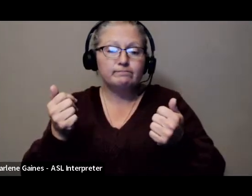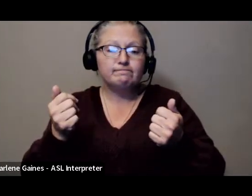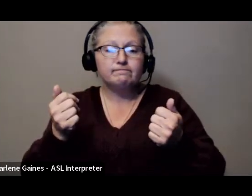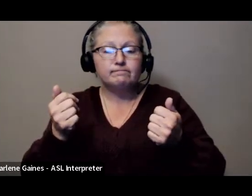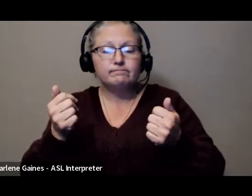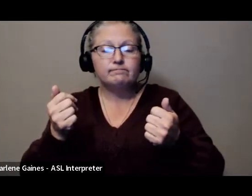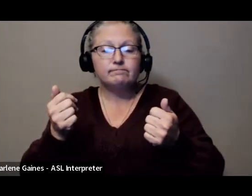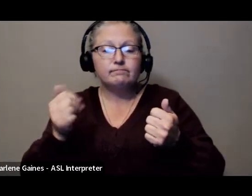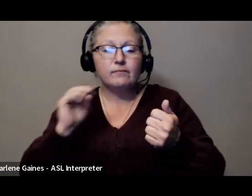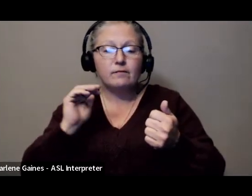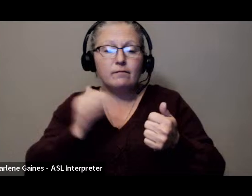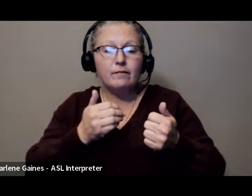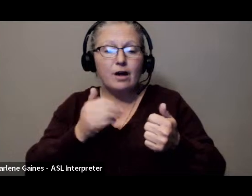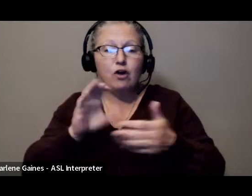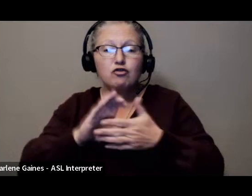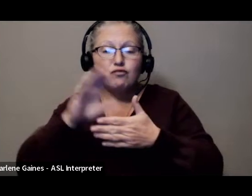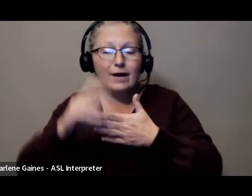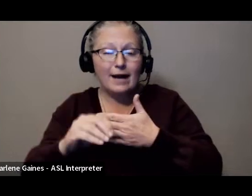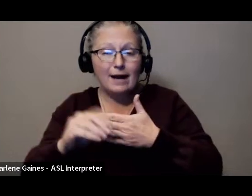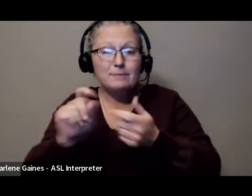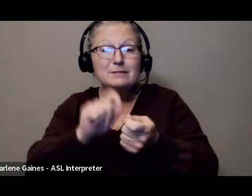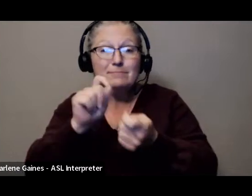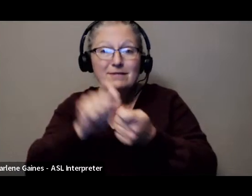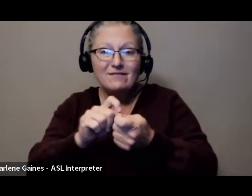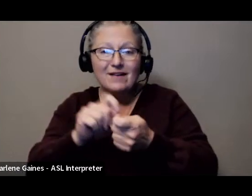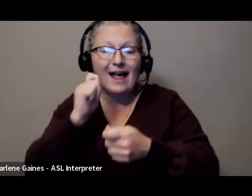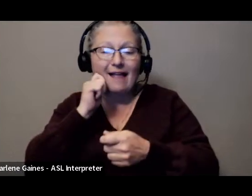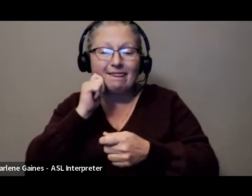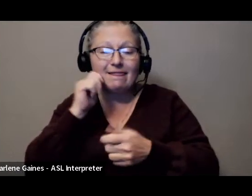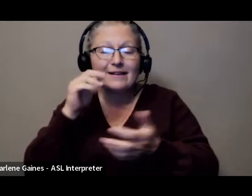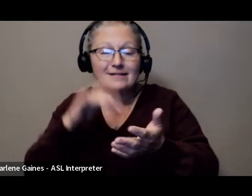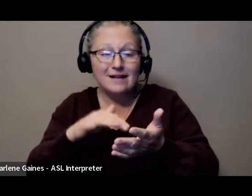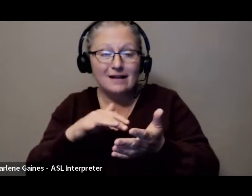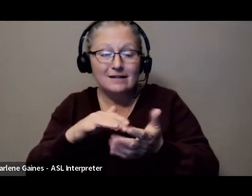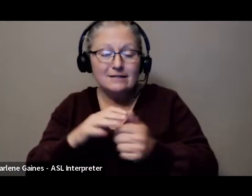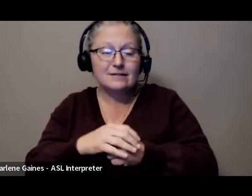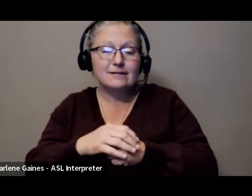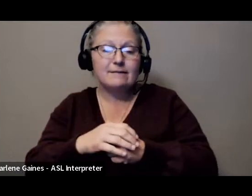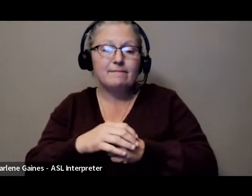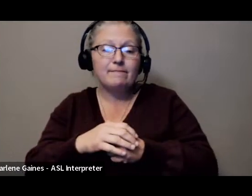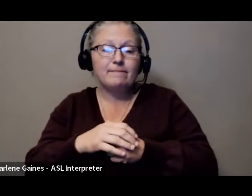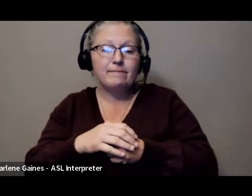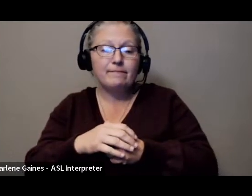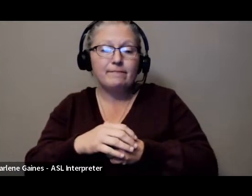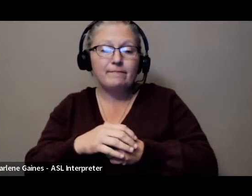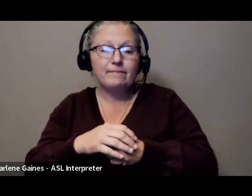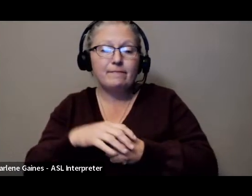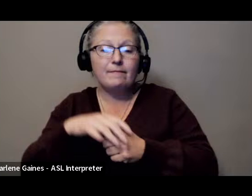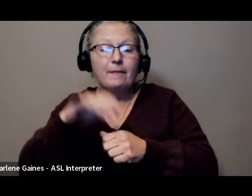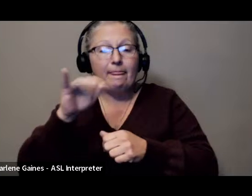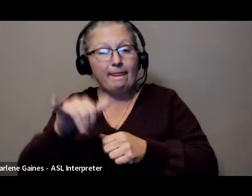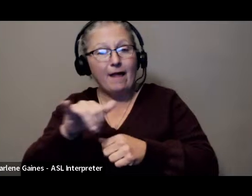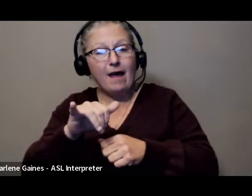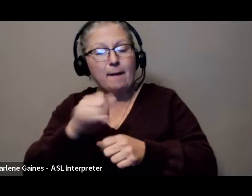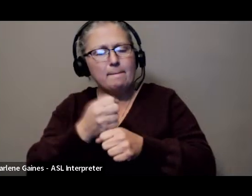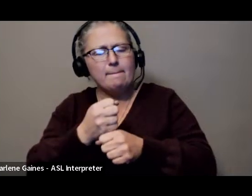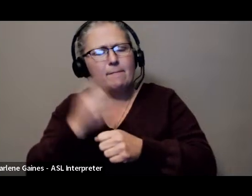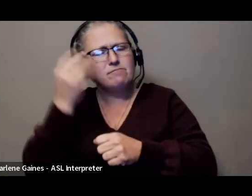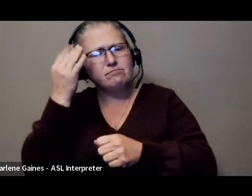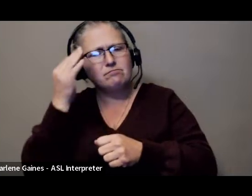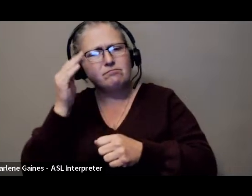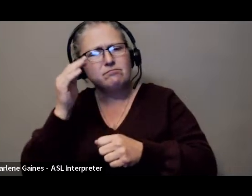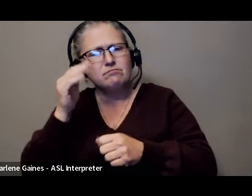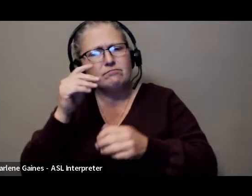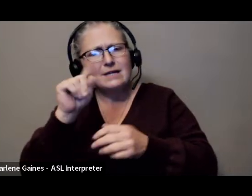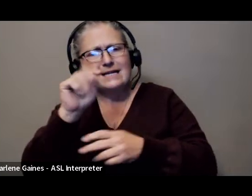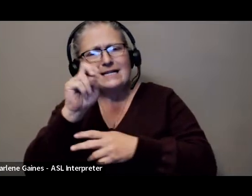our curriculum, specifically ethnic studies. And this begs the question about whether the tenets in our